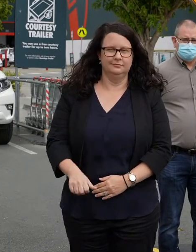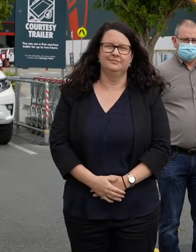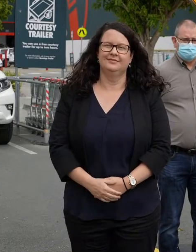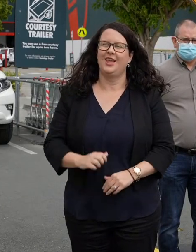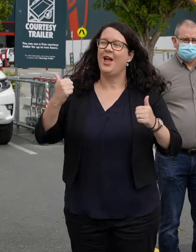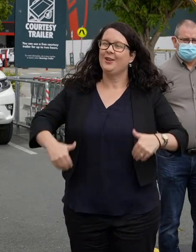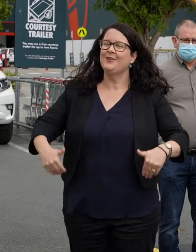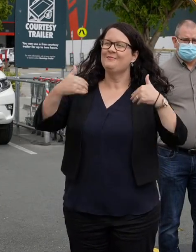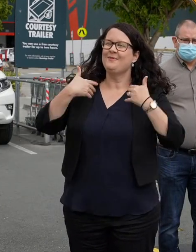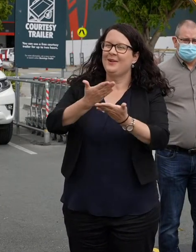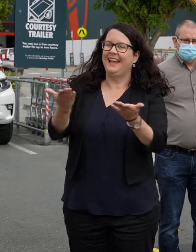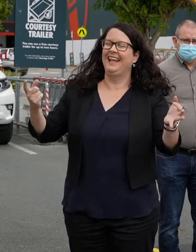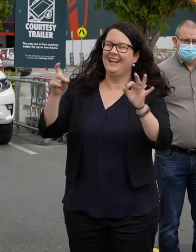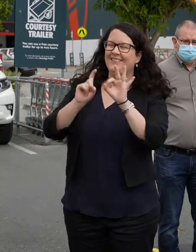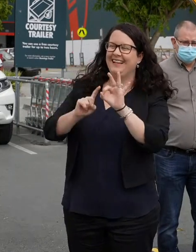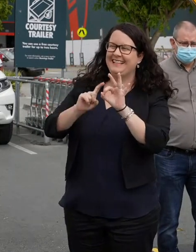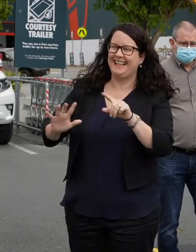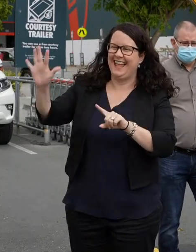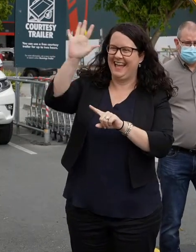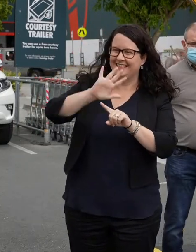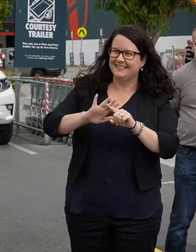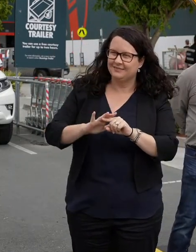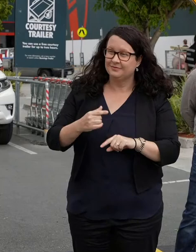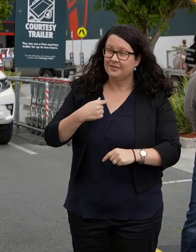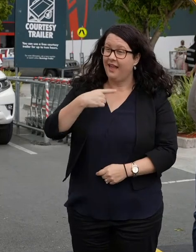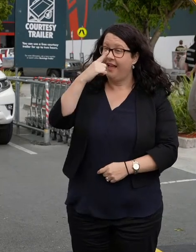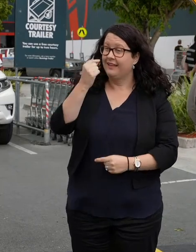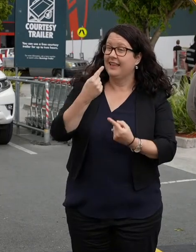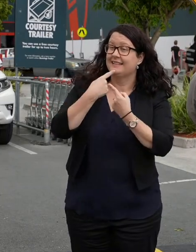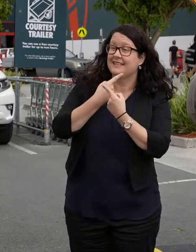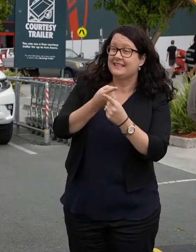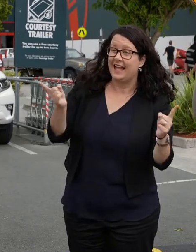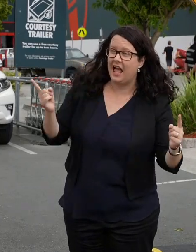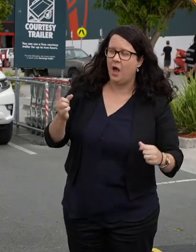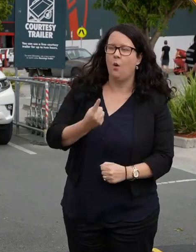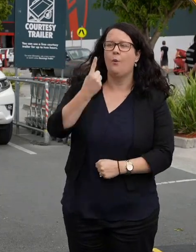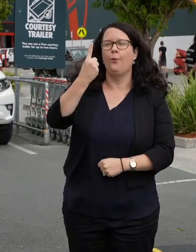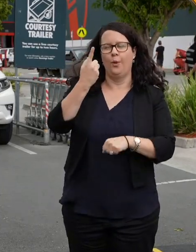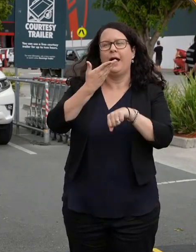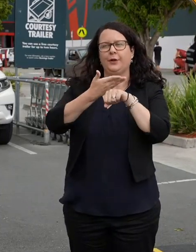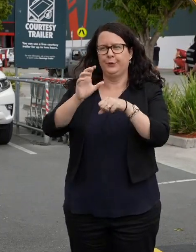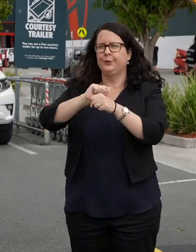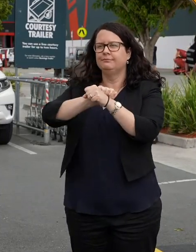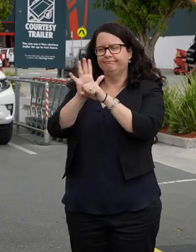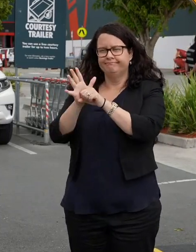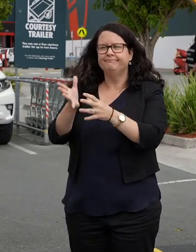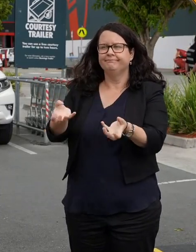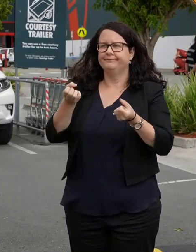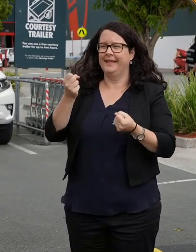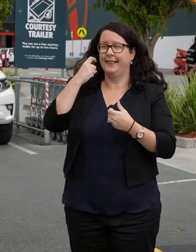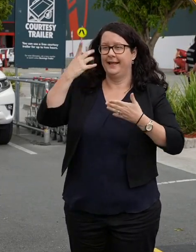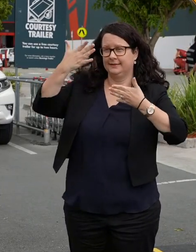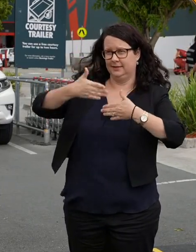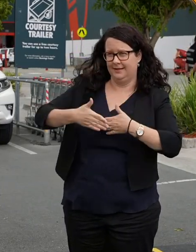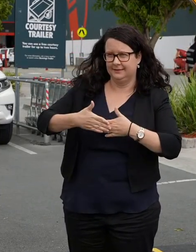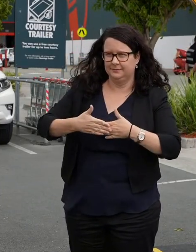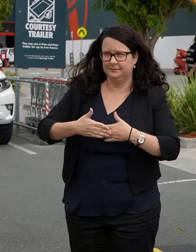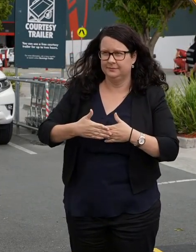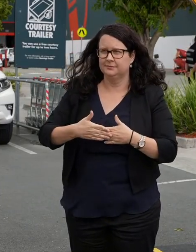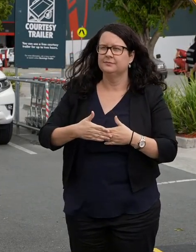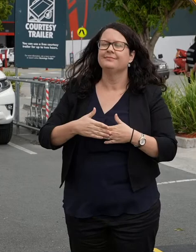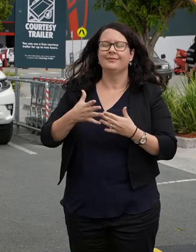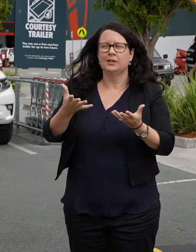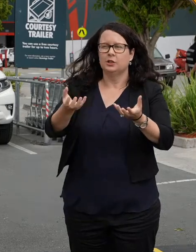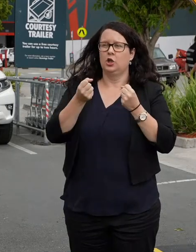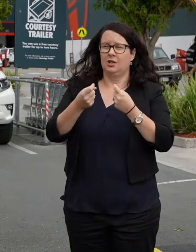5, 4, 3, 2, 1. Good morning, Queensland. I can report that we've had one new case overnight. It is a